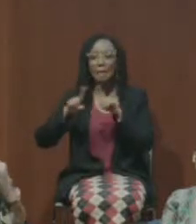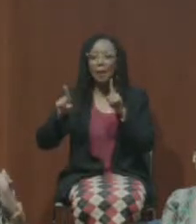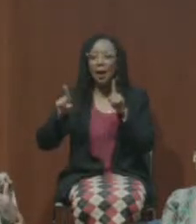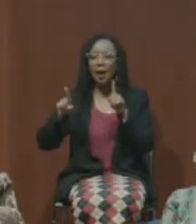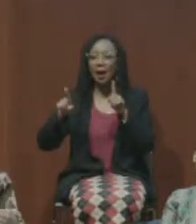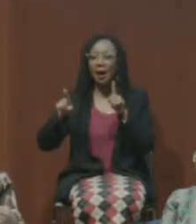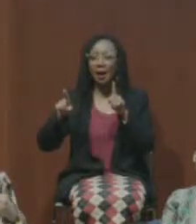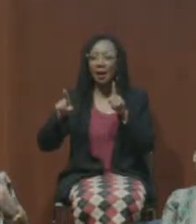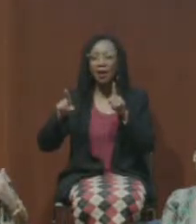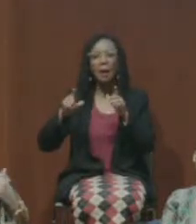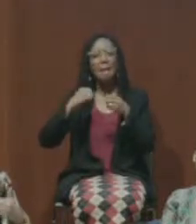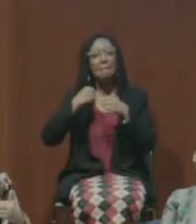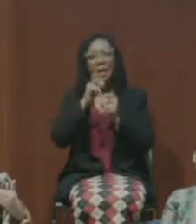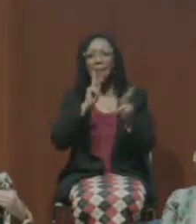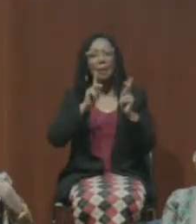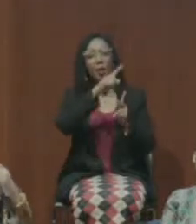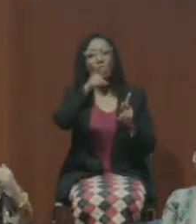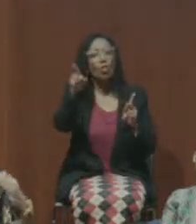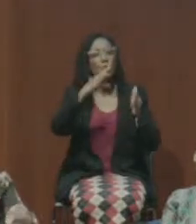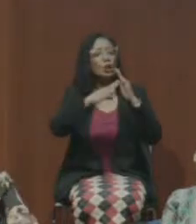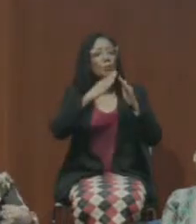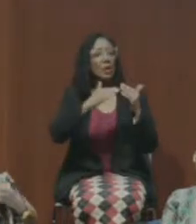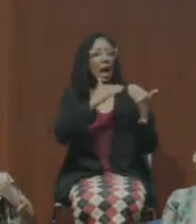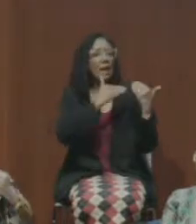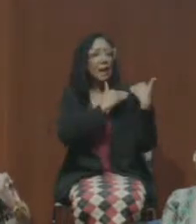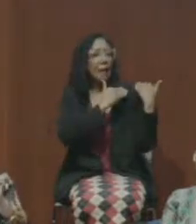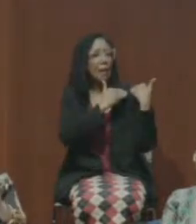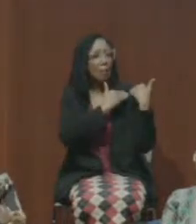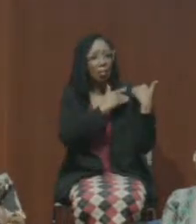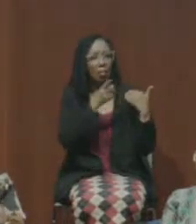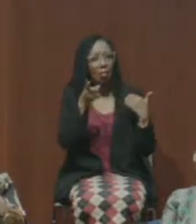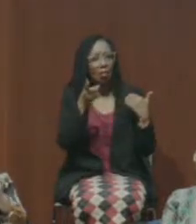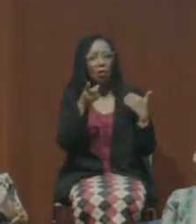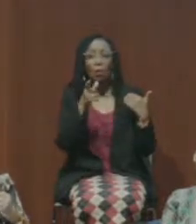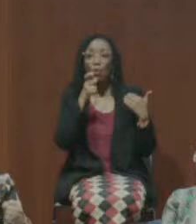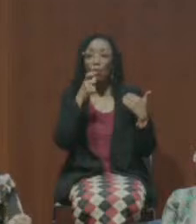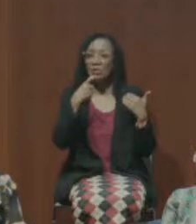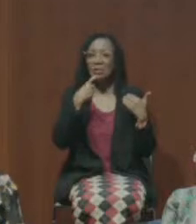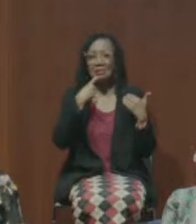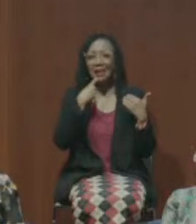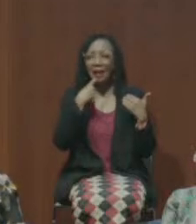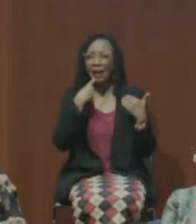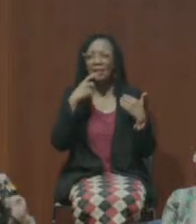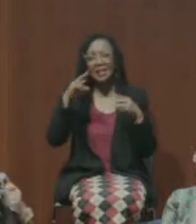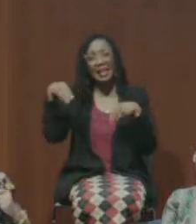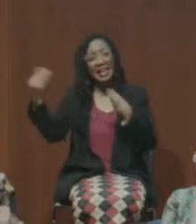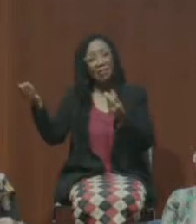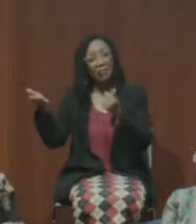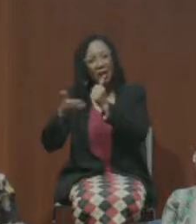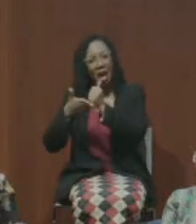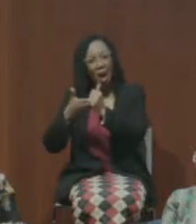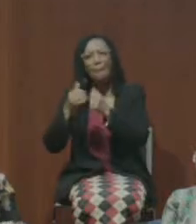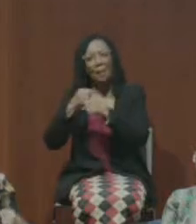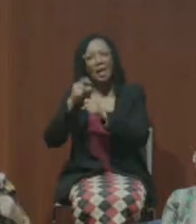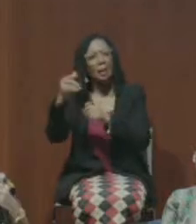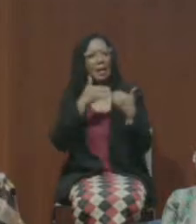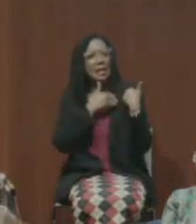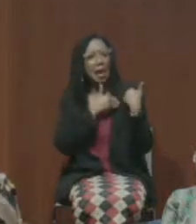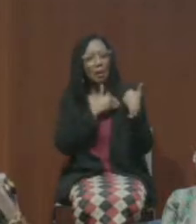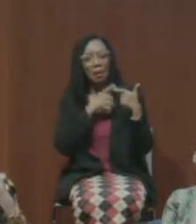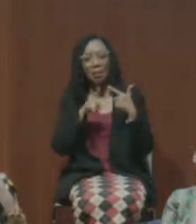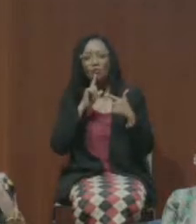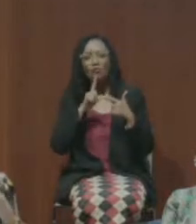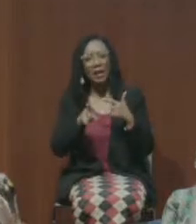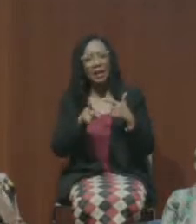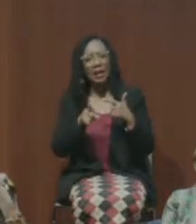holding these communities accountable, those people who are doing these initiatives accountable, and by like